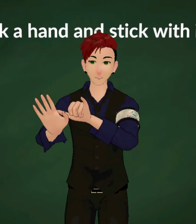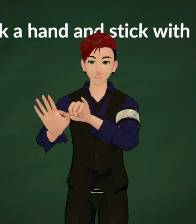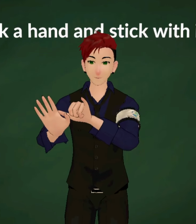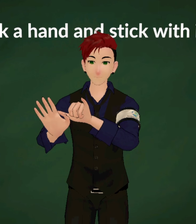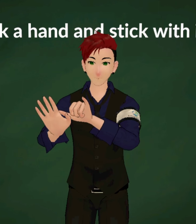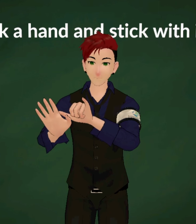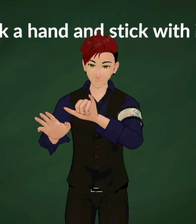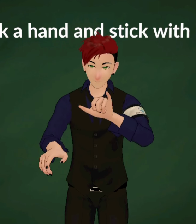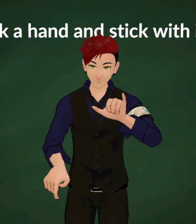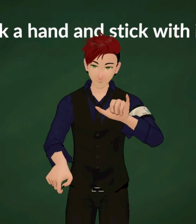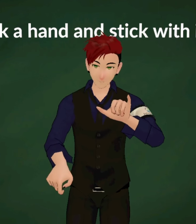with it.